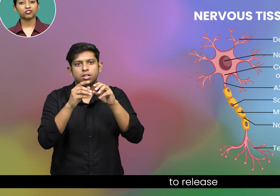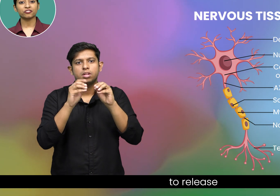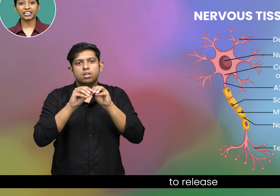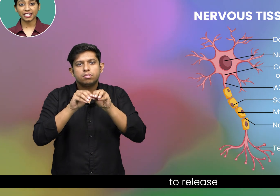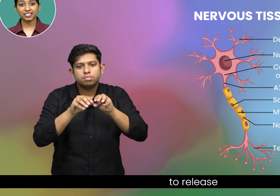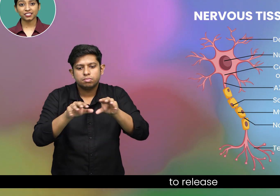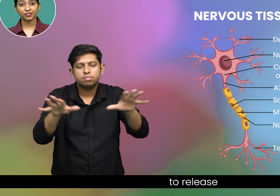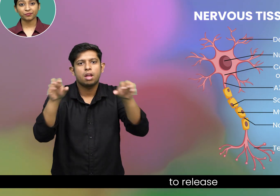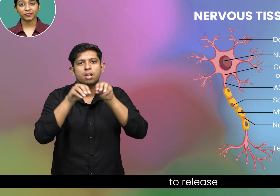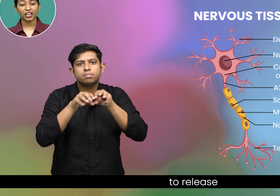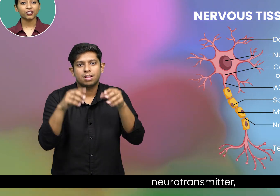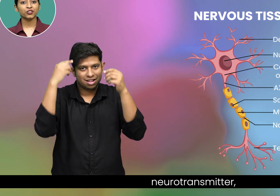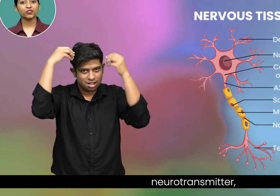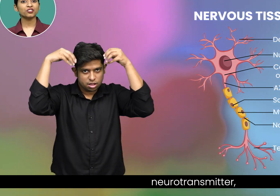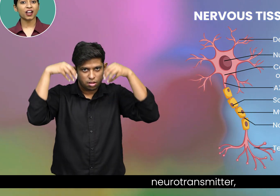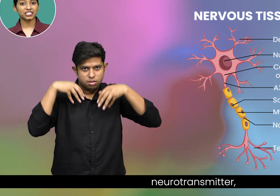to release